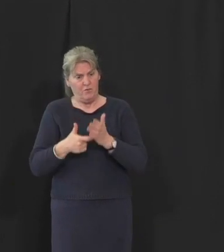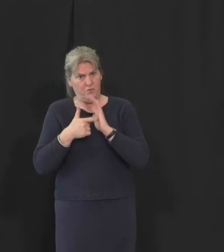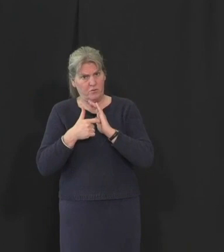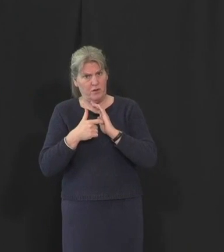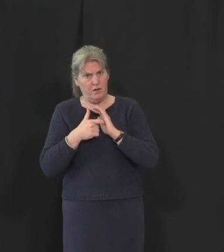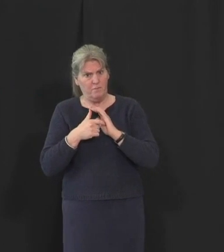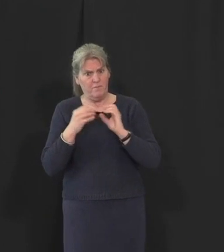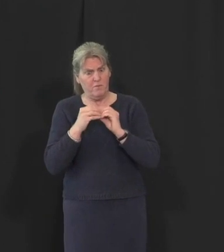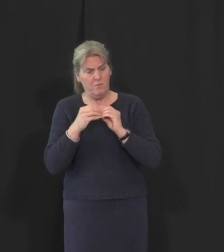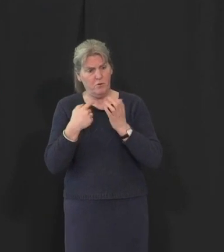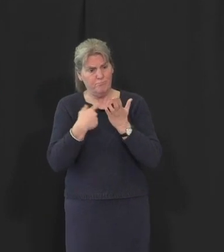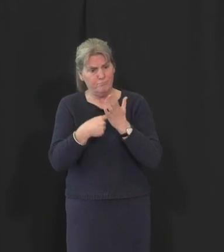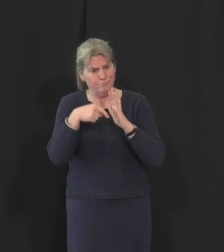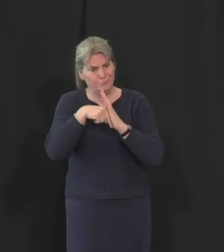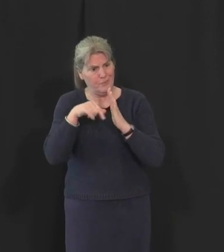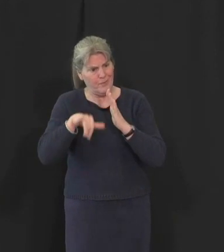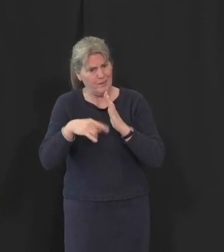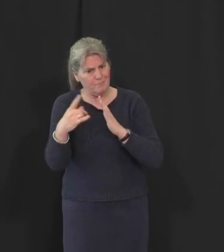conversation?